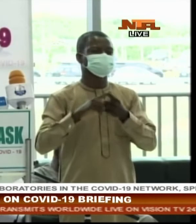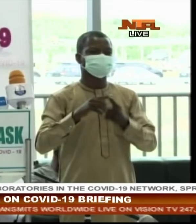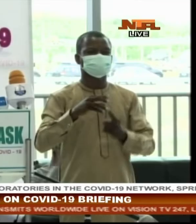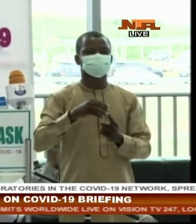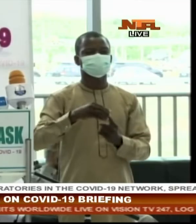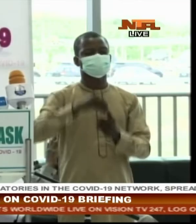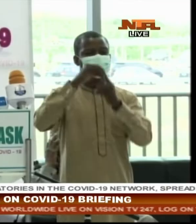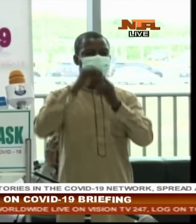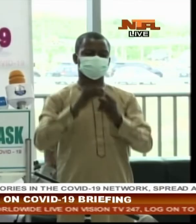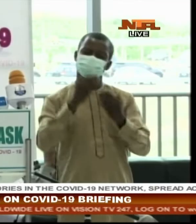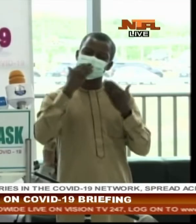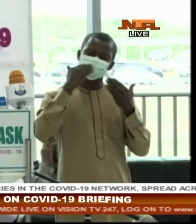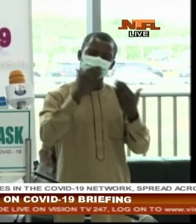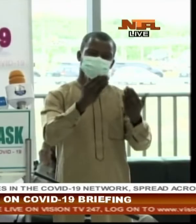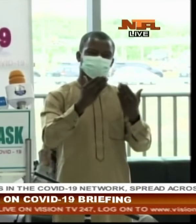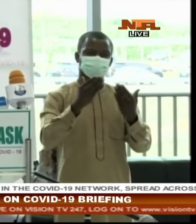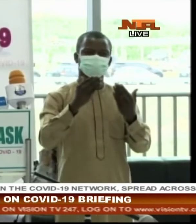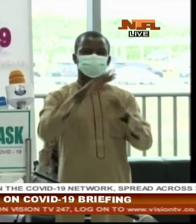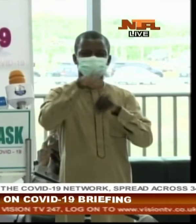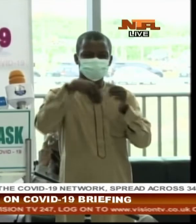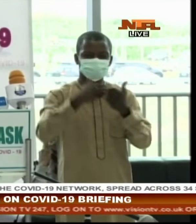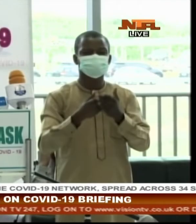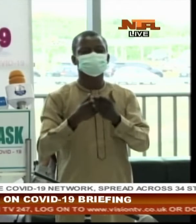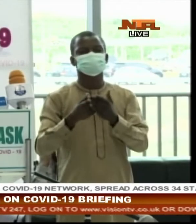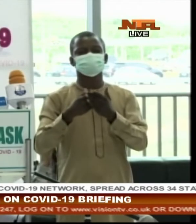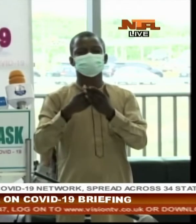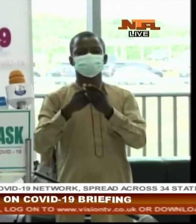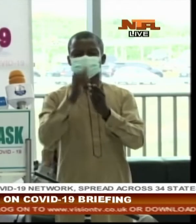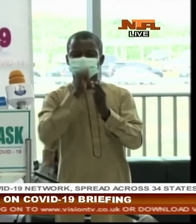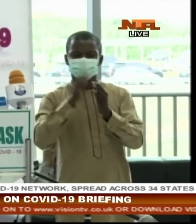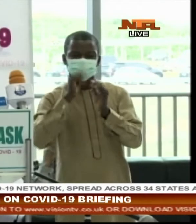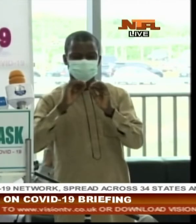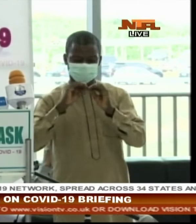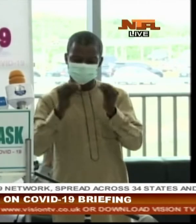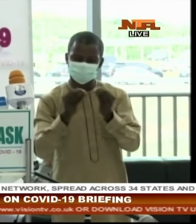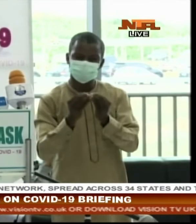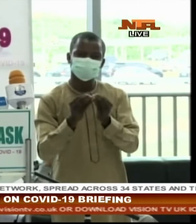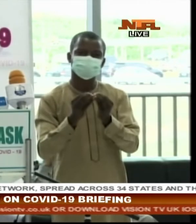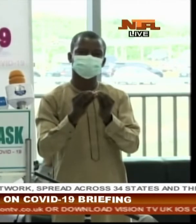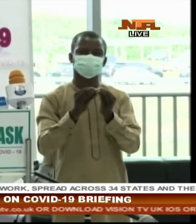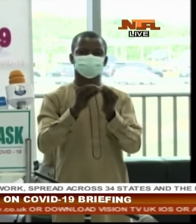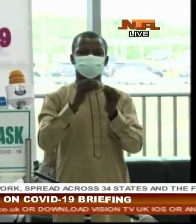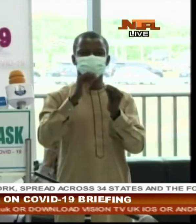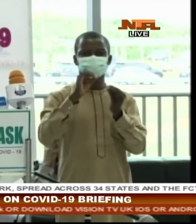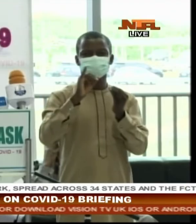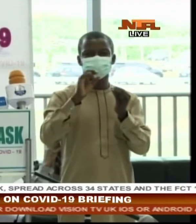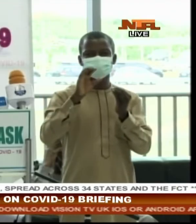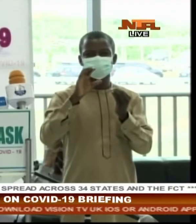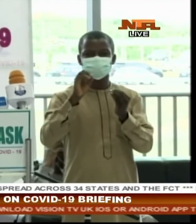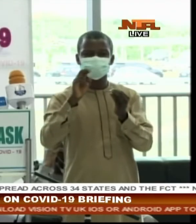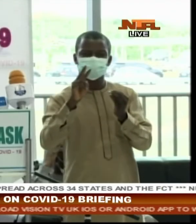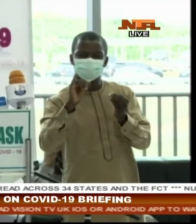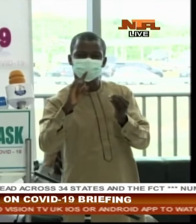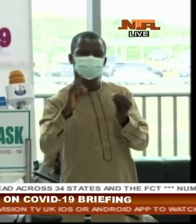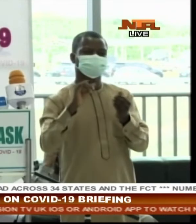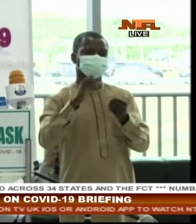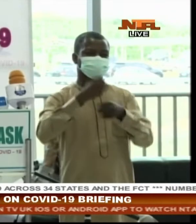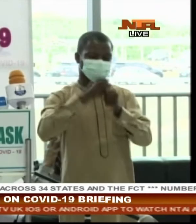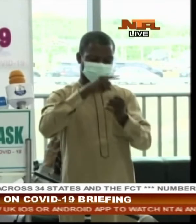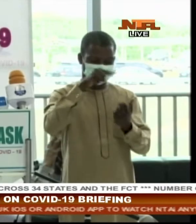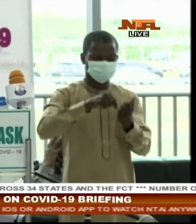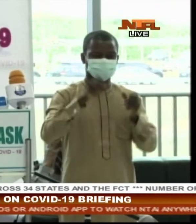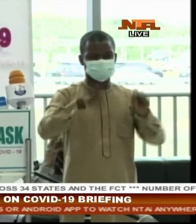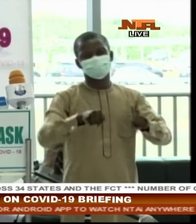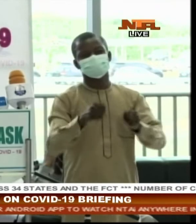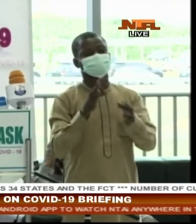thank the private sector, COVID, for making this possible. Without them, it would have taken us a